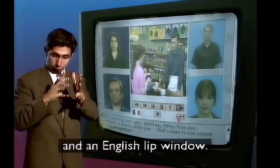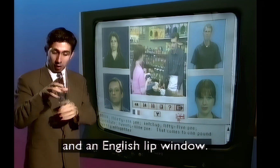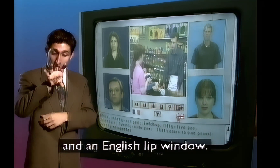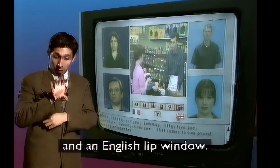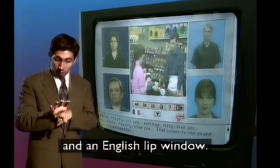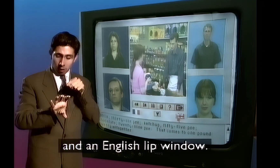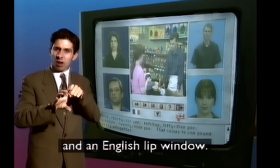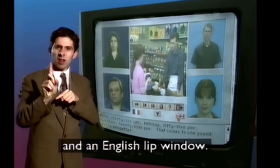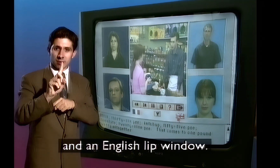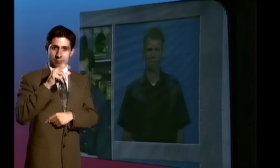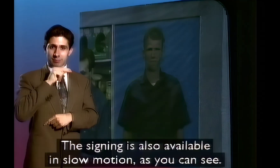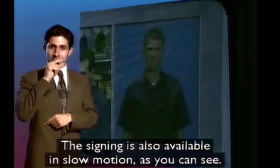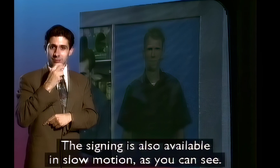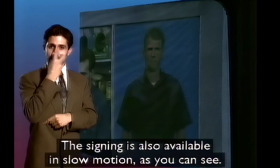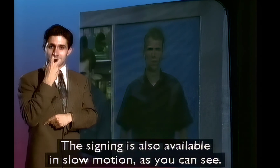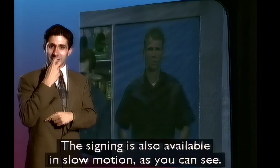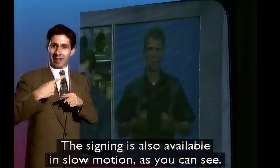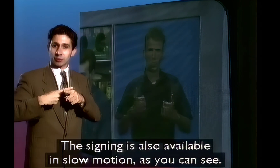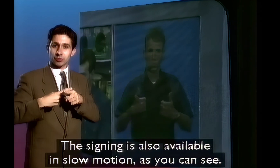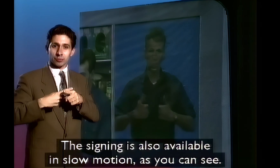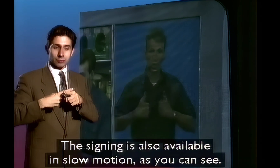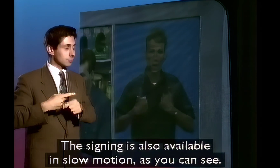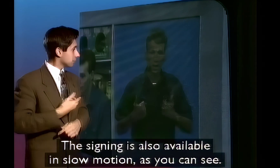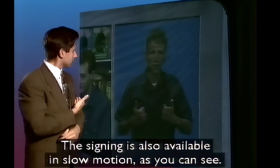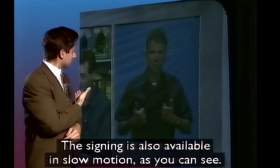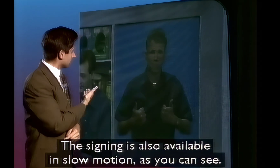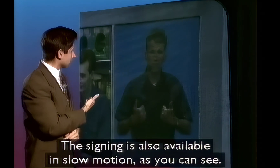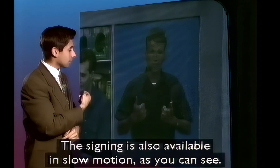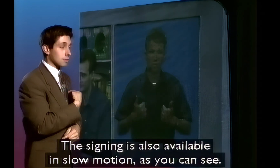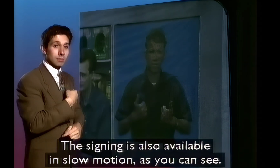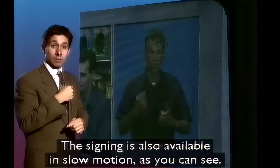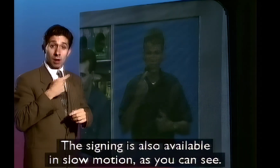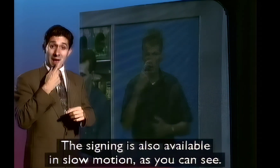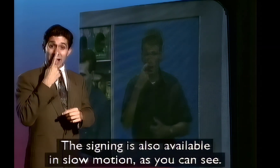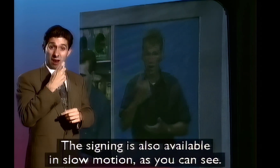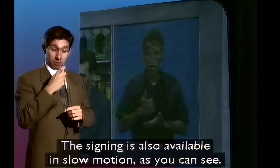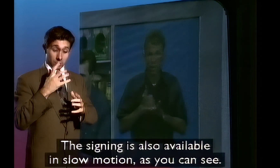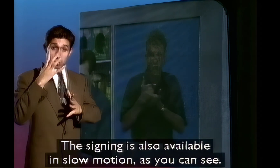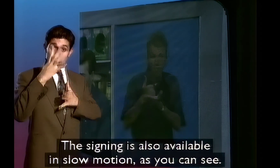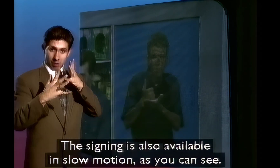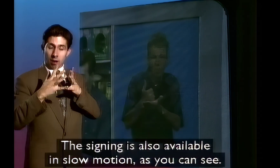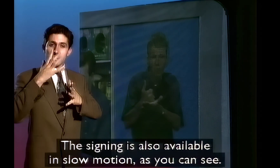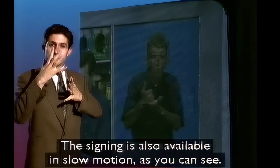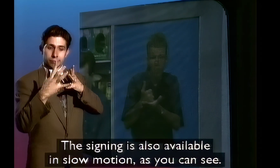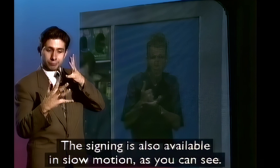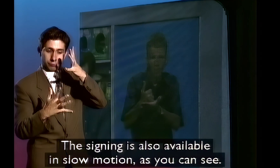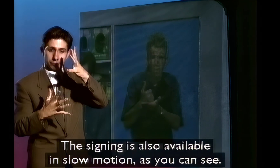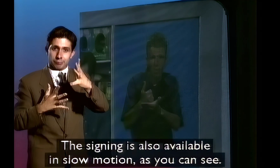lip window. The signing is also available in slow motion, as you can see in the top windows.